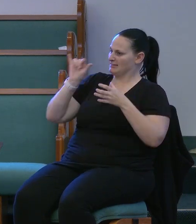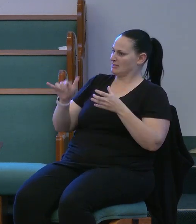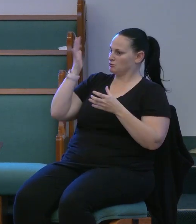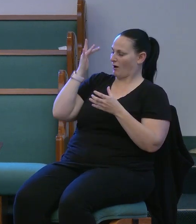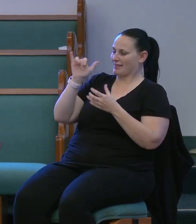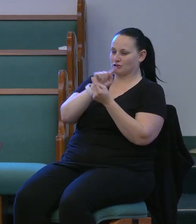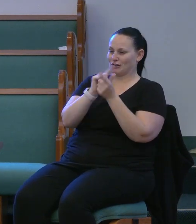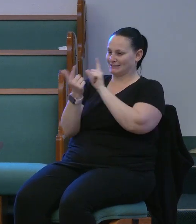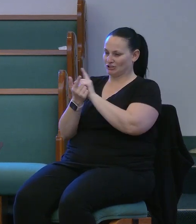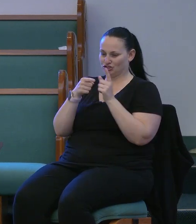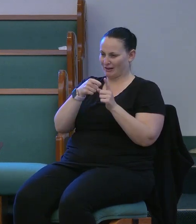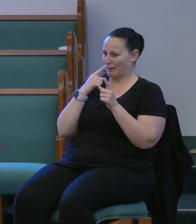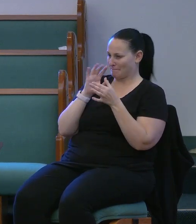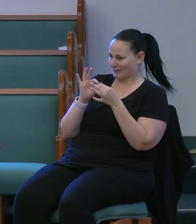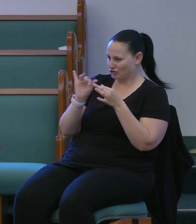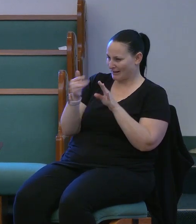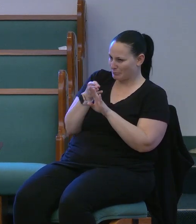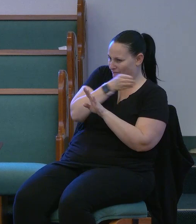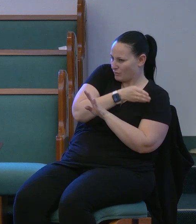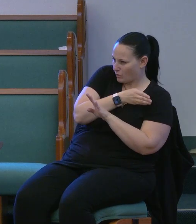that translation, why I mentioned it